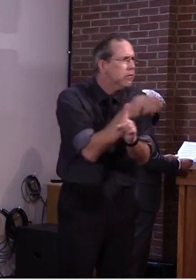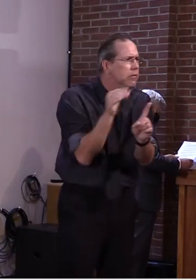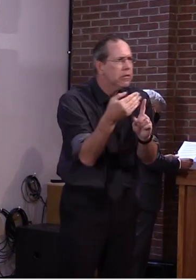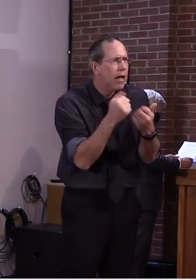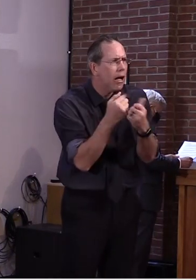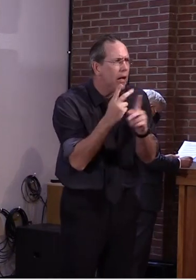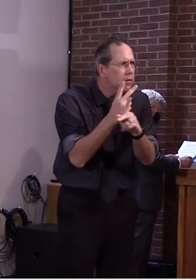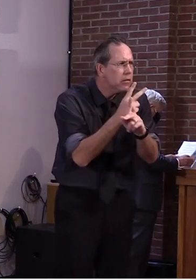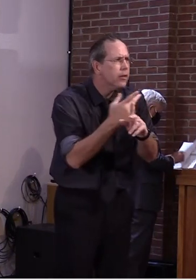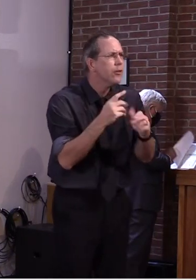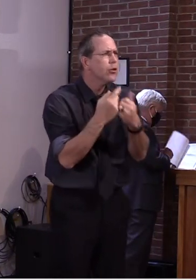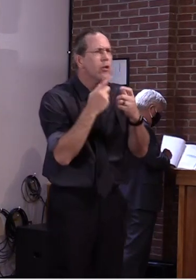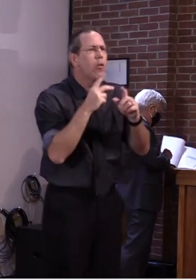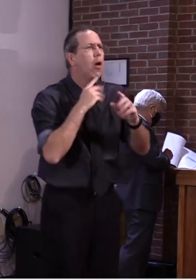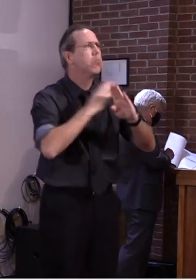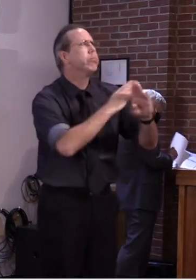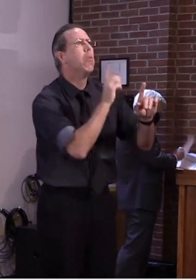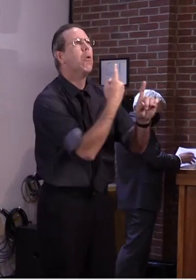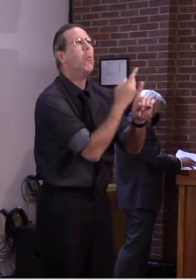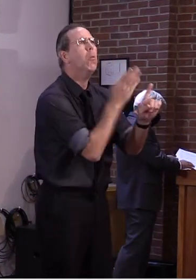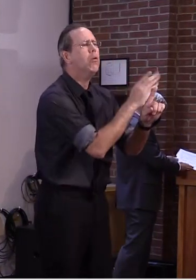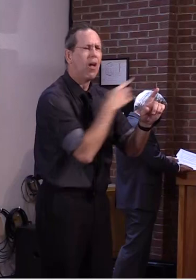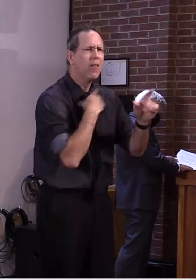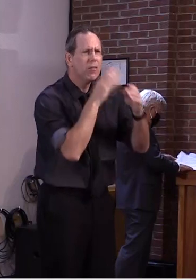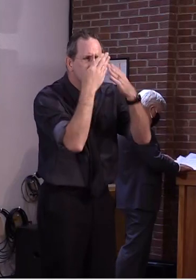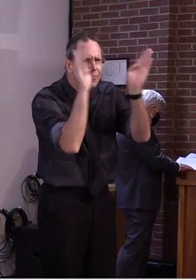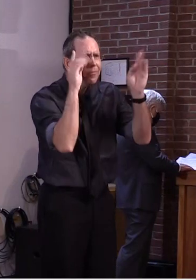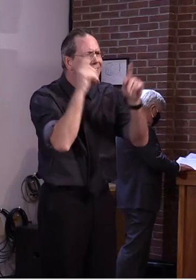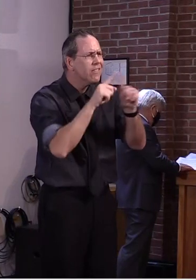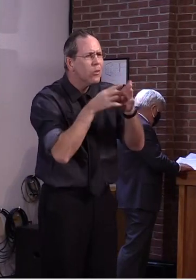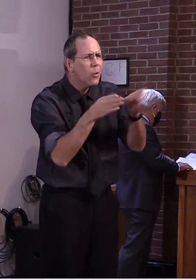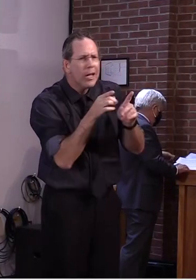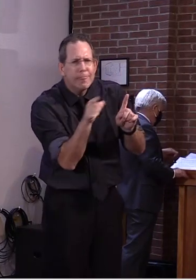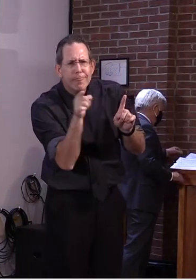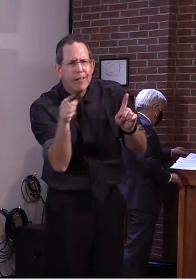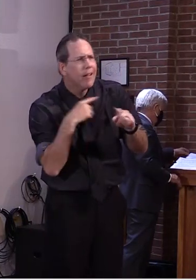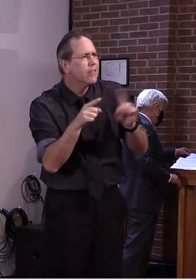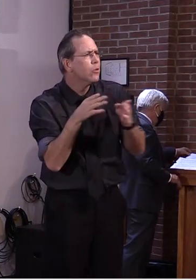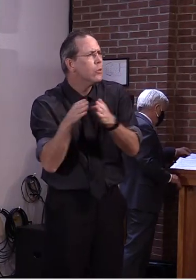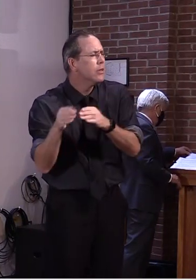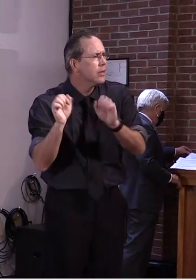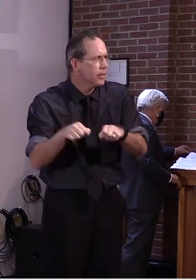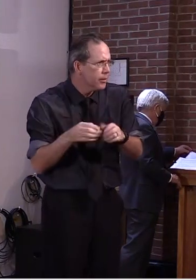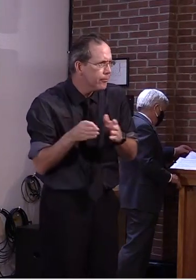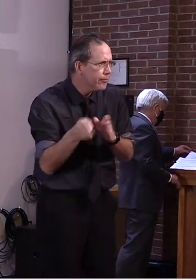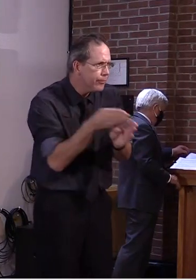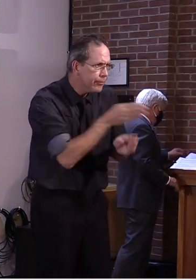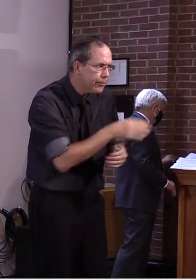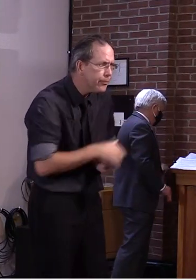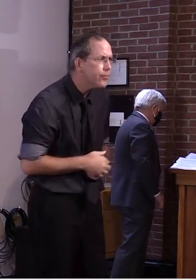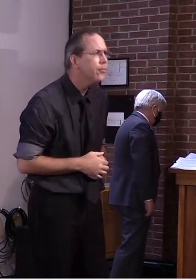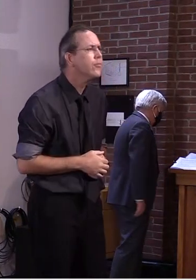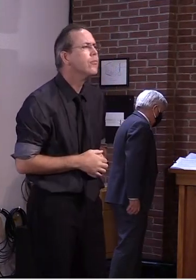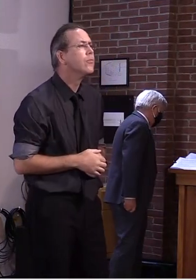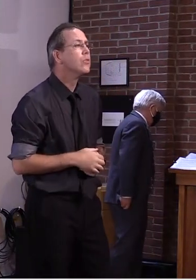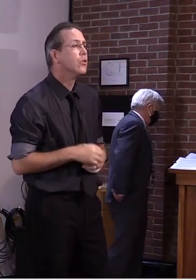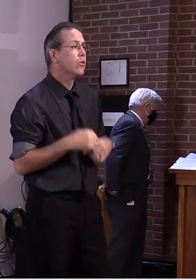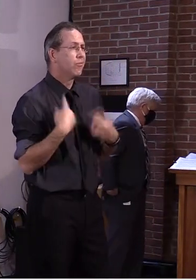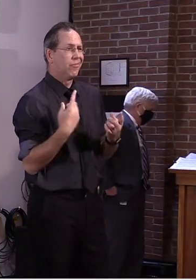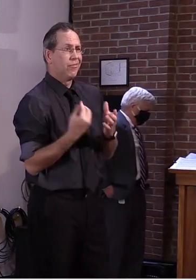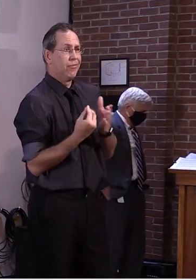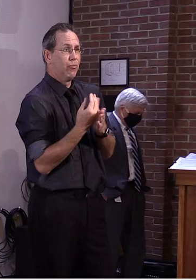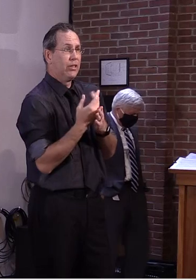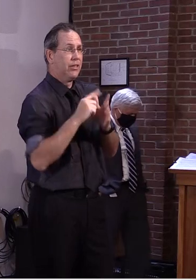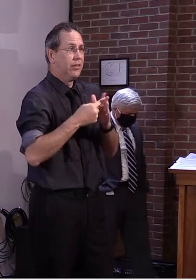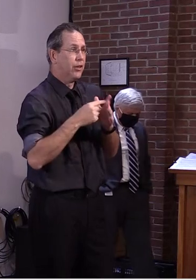In anticipation of the need to identify new innovations, one of the first things we did when this emergency began was to form a task force of Vermont educators, business